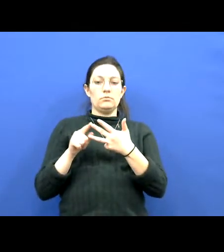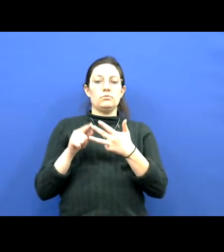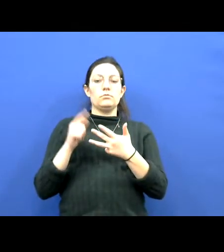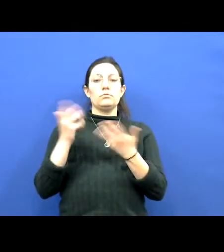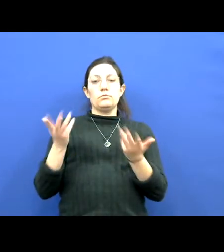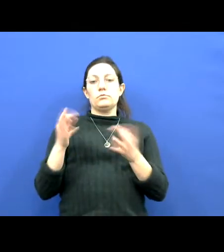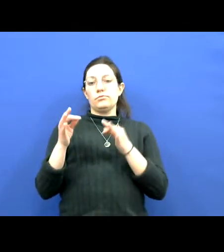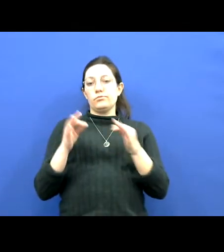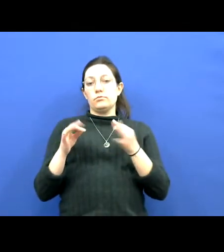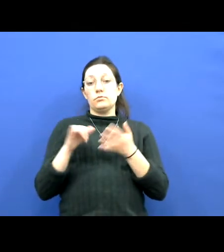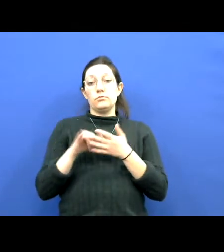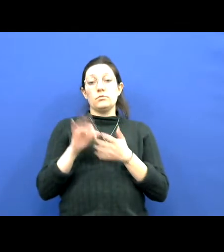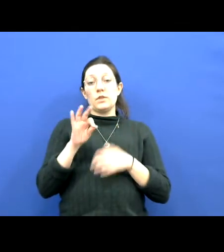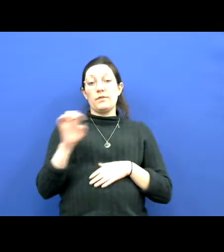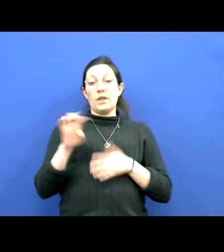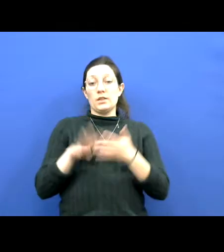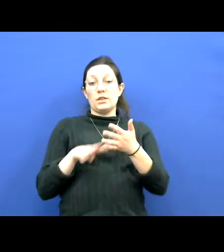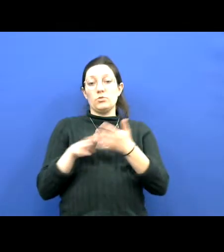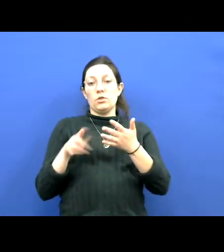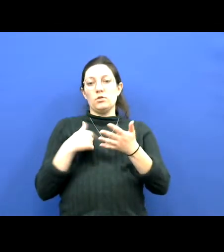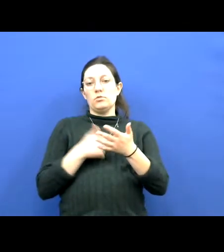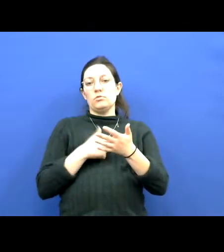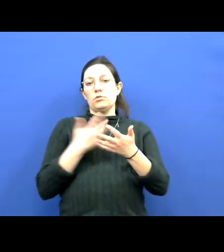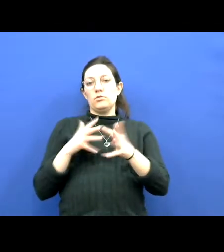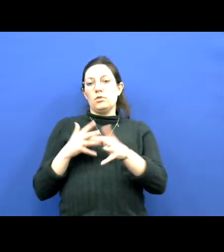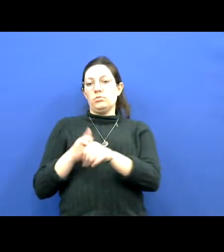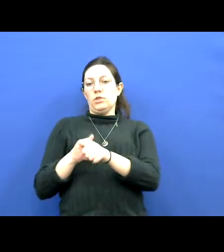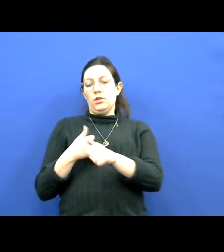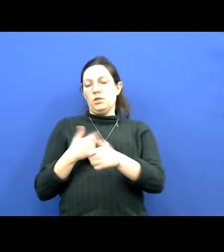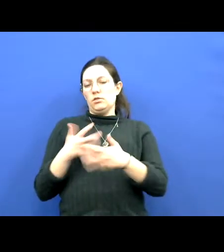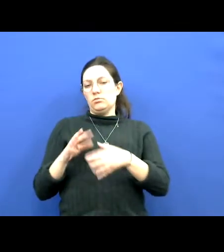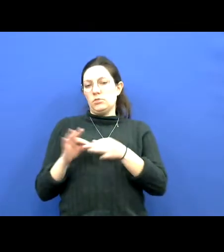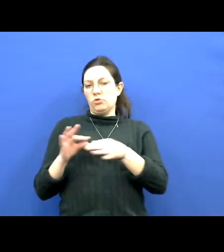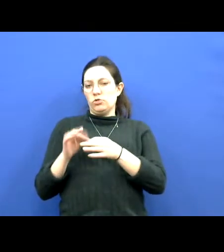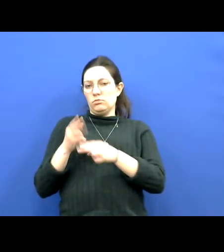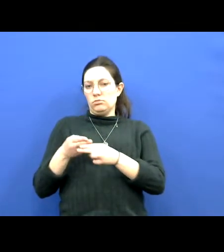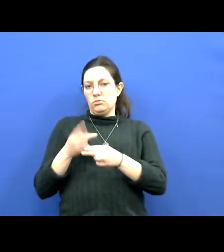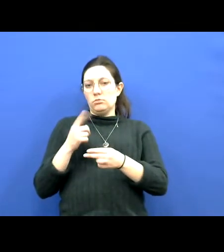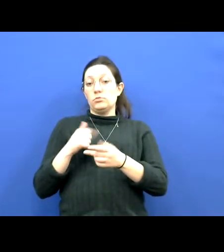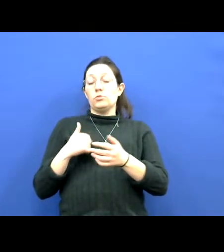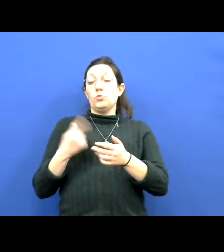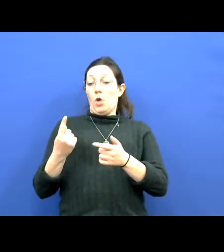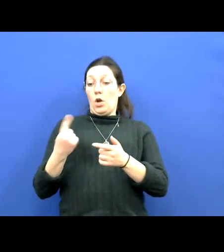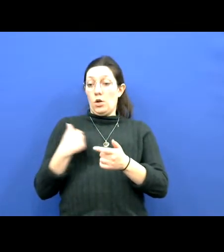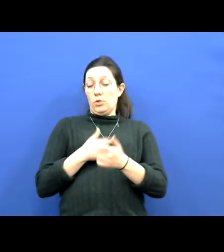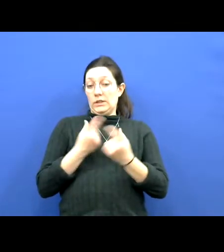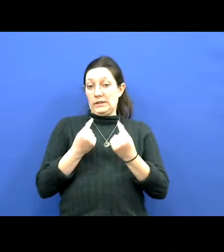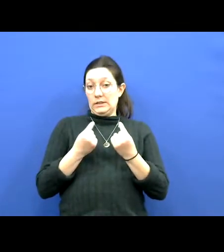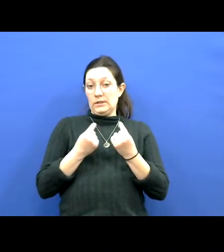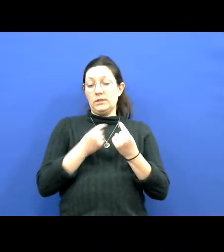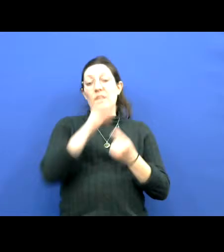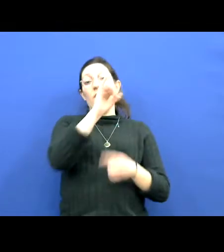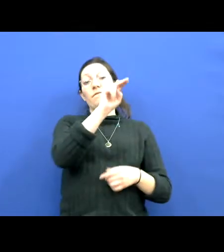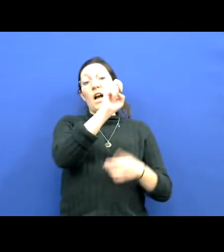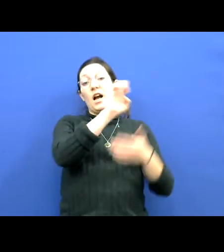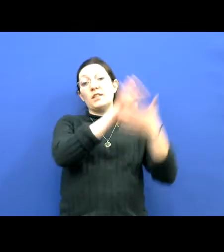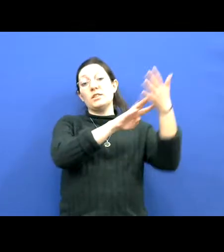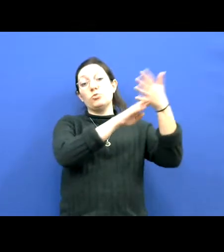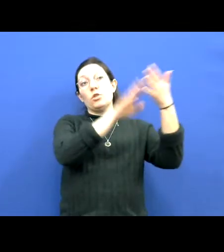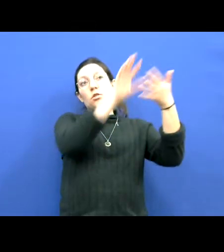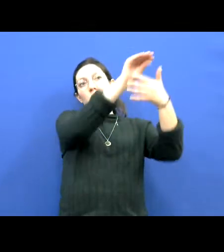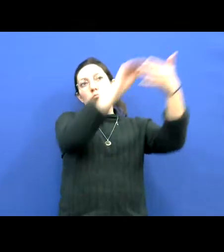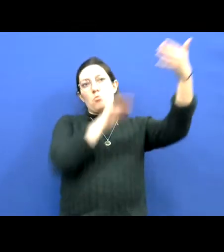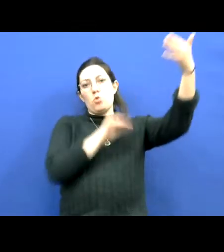So the previous one, updated lives, I mentioned one of the changes we made was to move the fine schedule out of